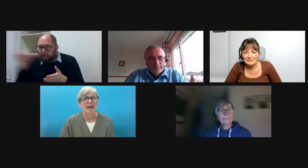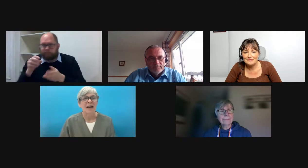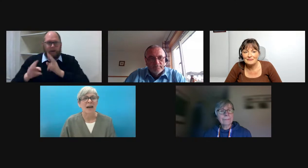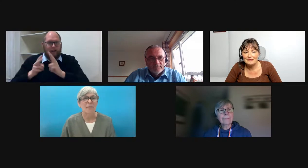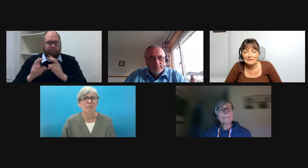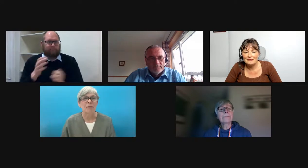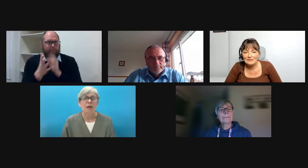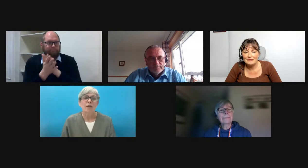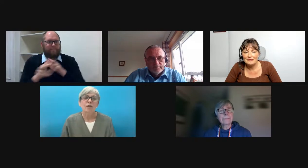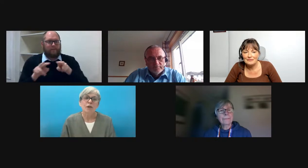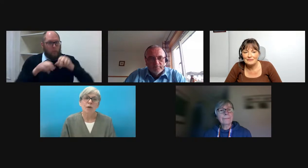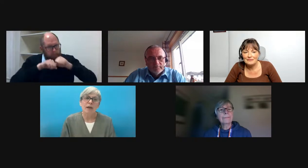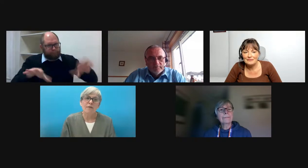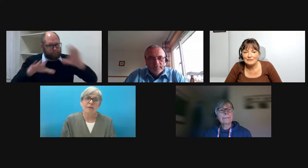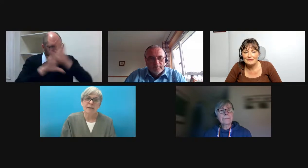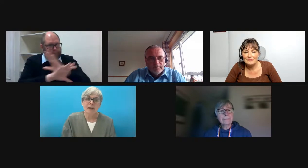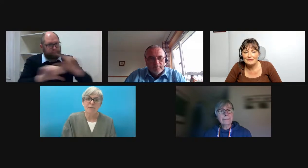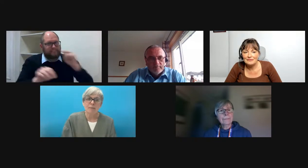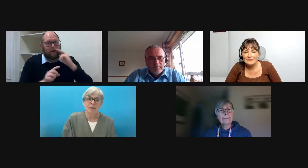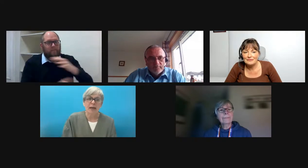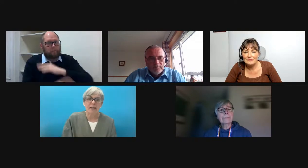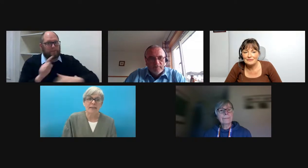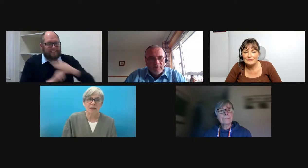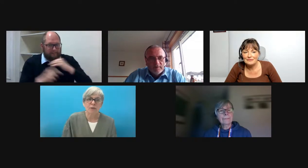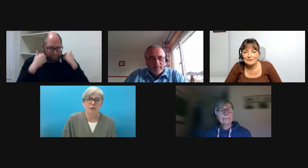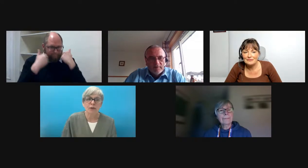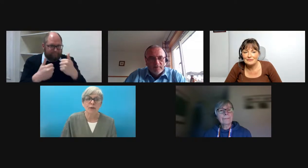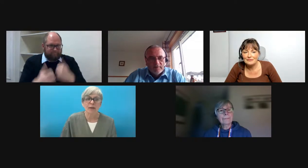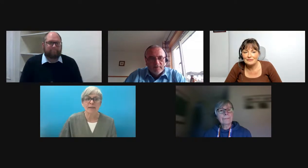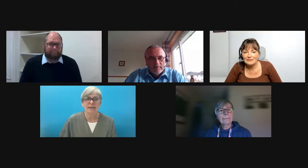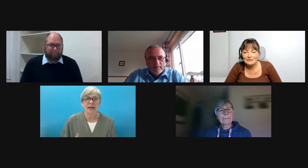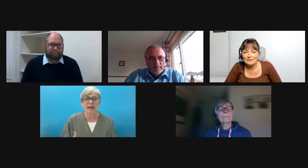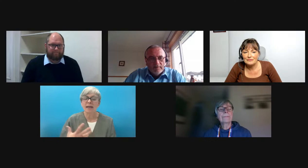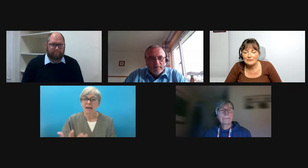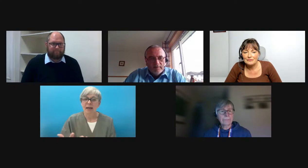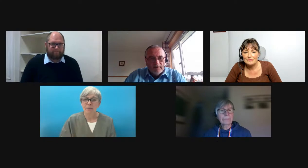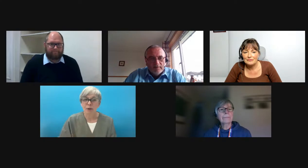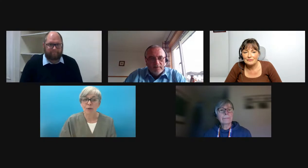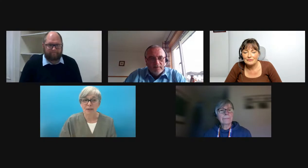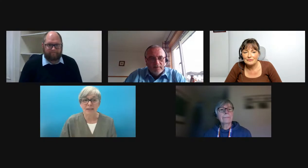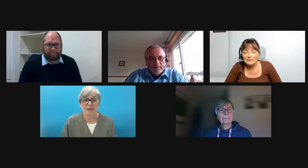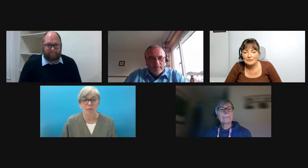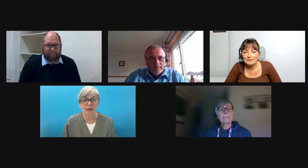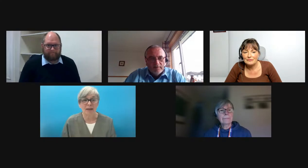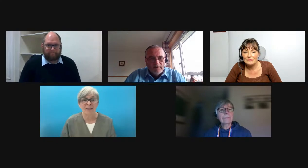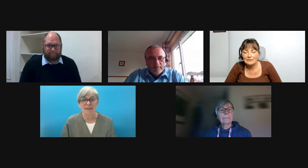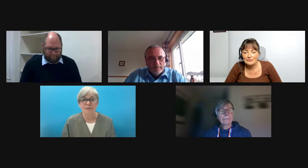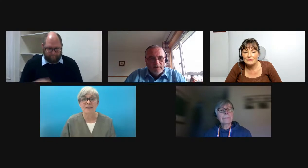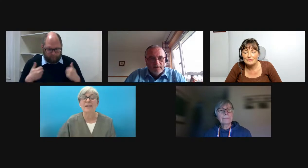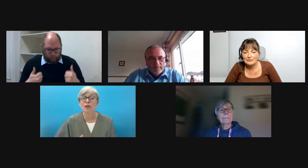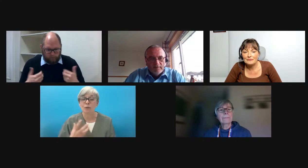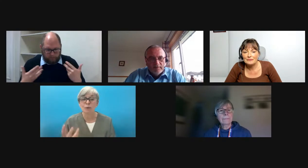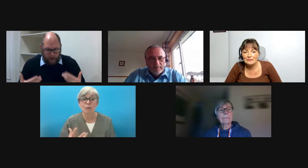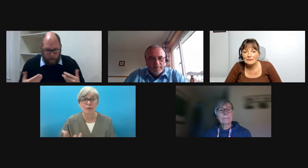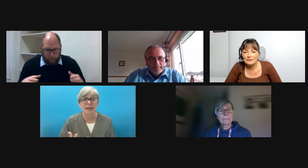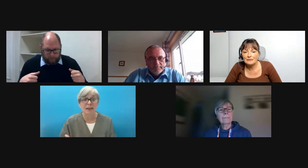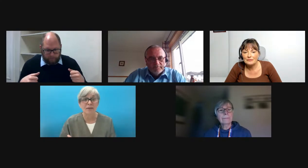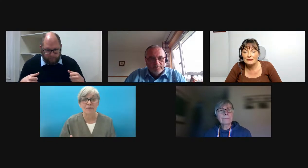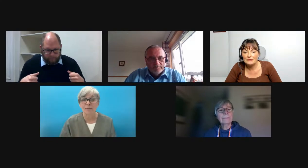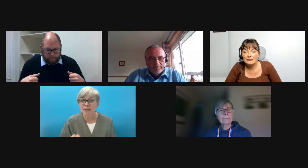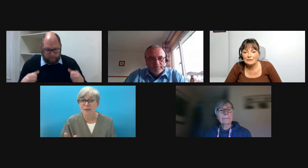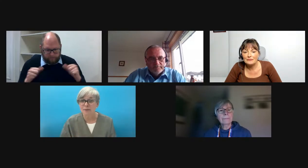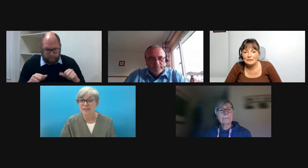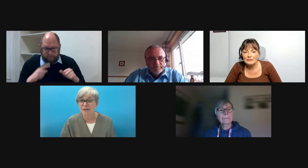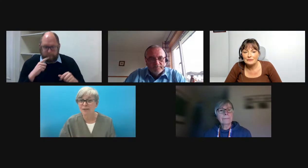this. So if deaf people get in touch with you and say, you know, there's a topic here that's missing, you will put